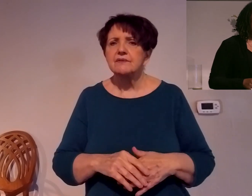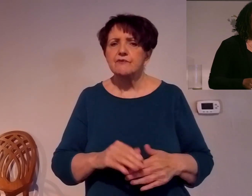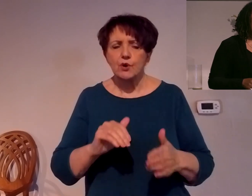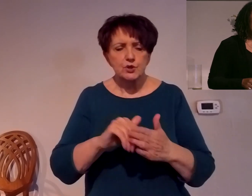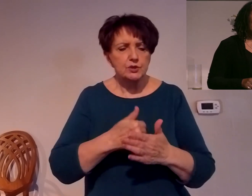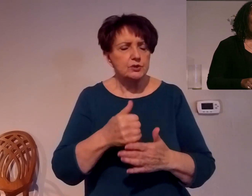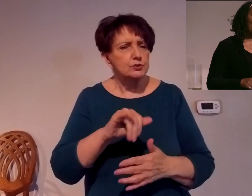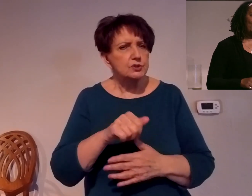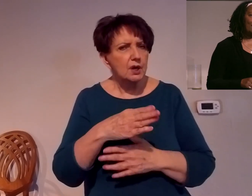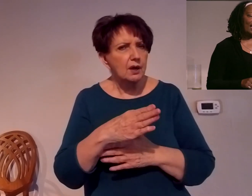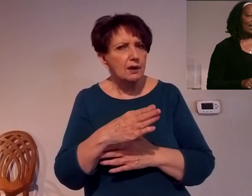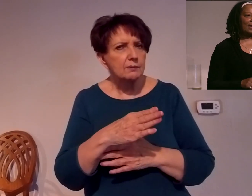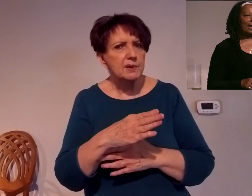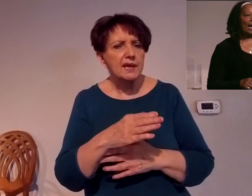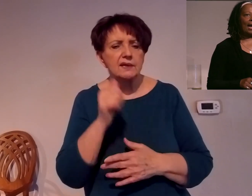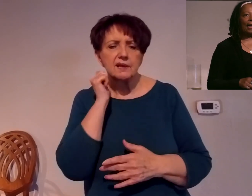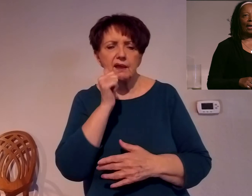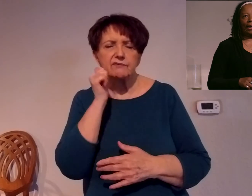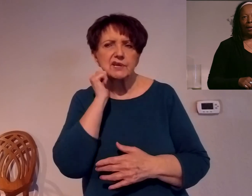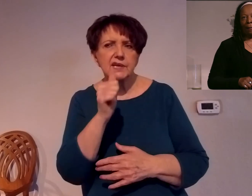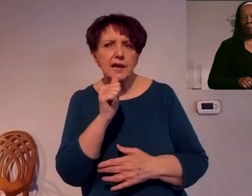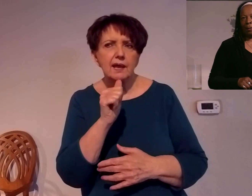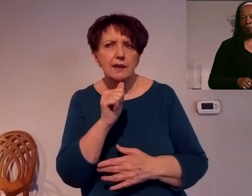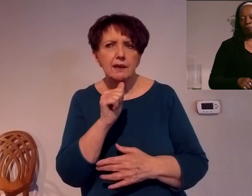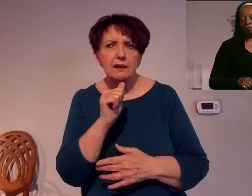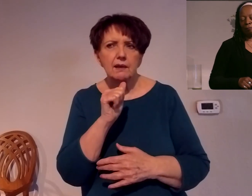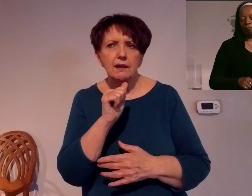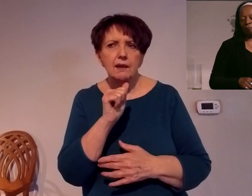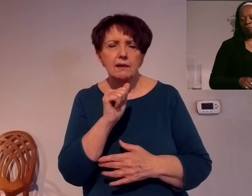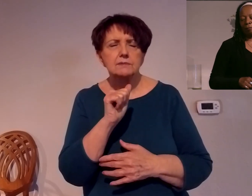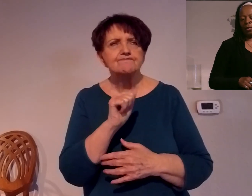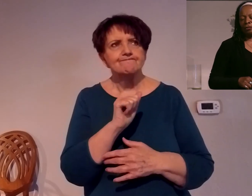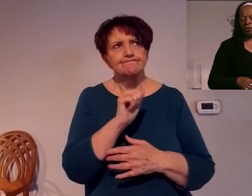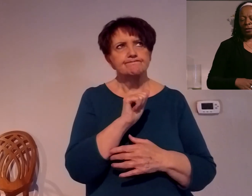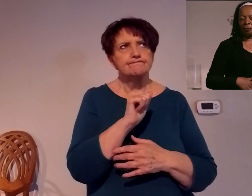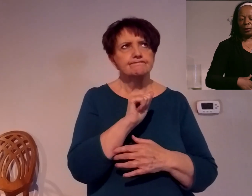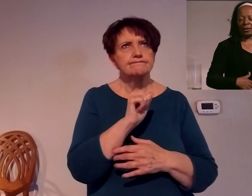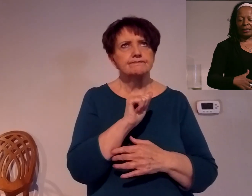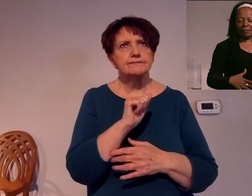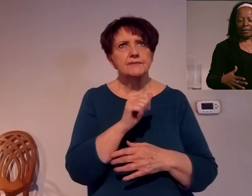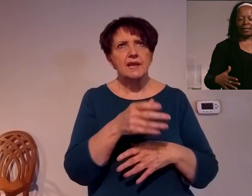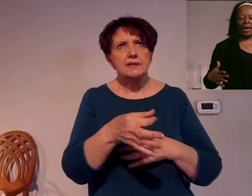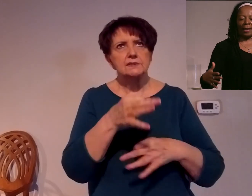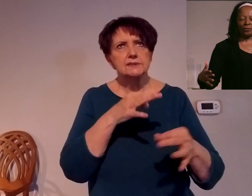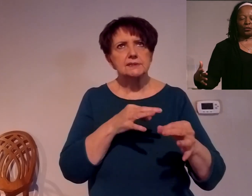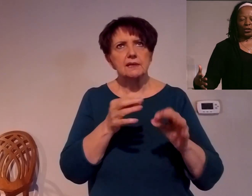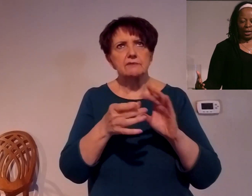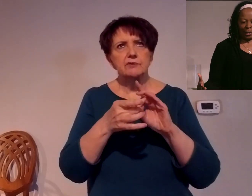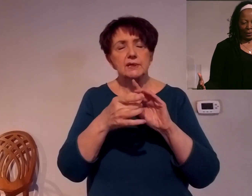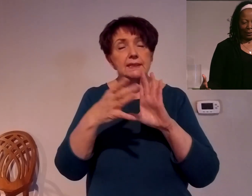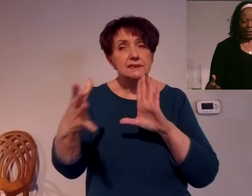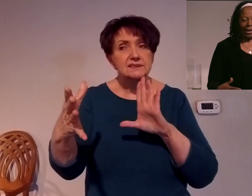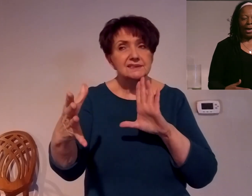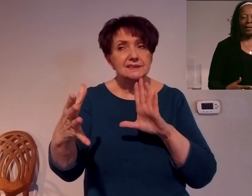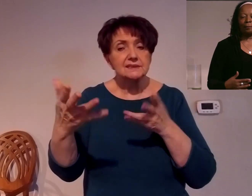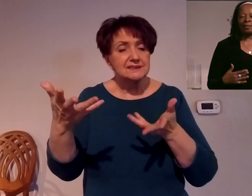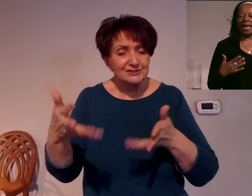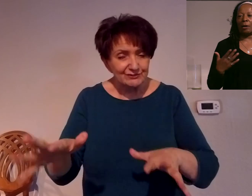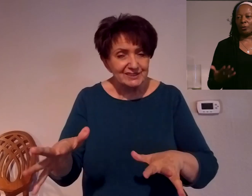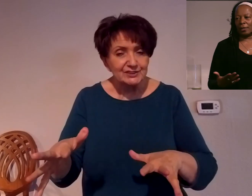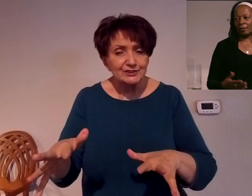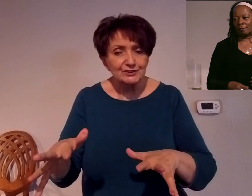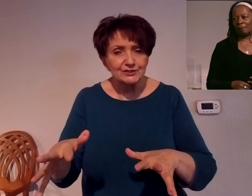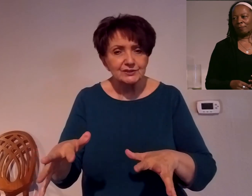then every day I am, instead of releasing it as done, I